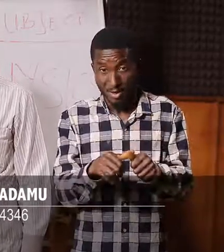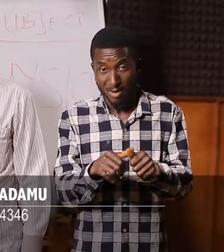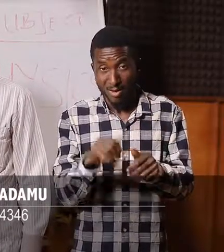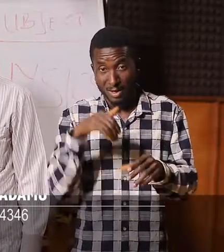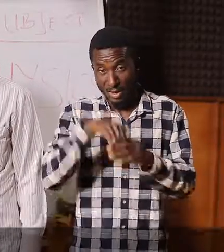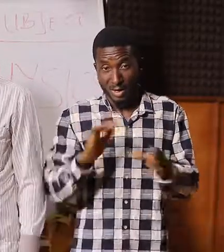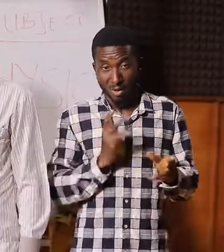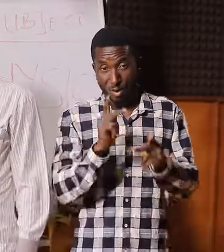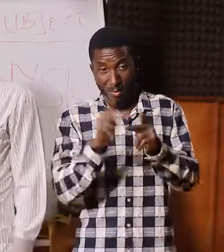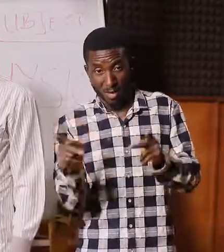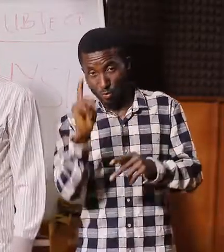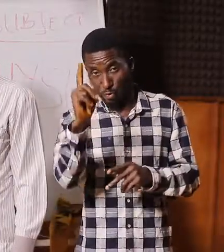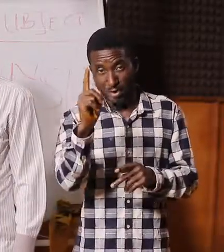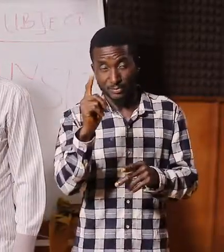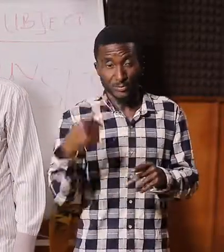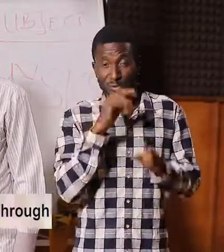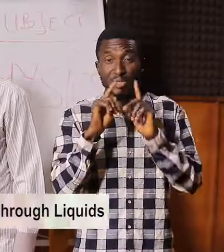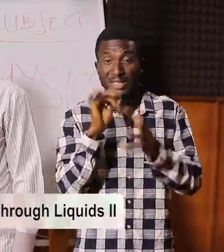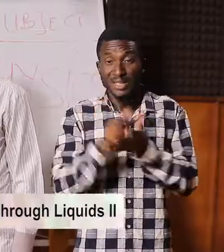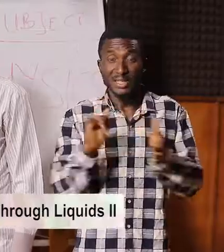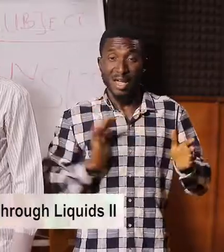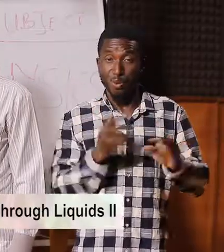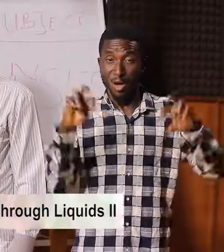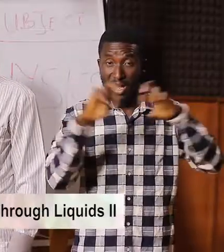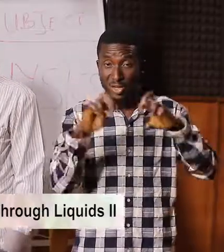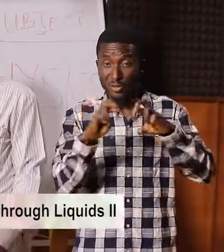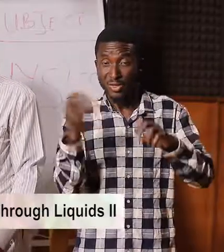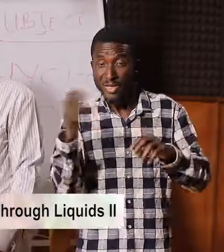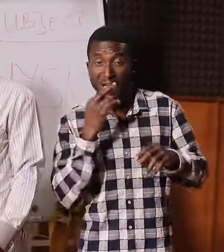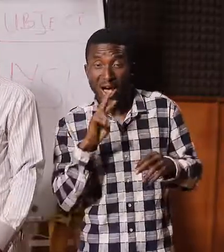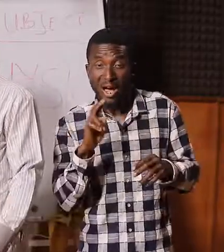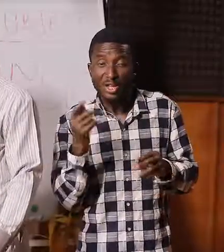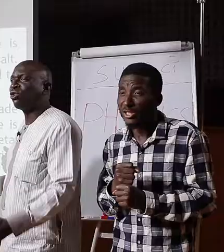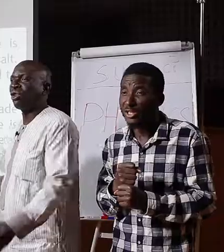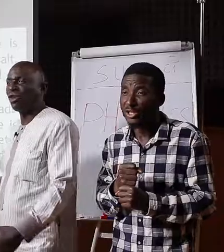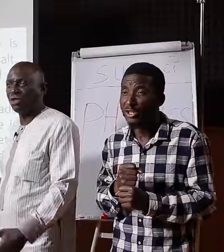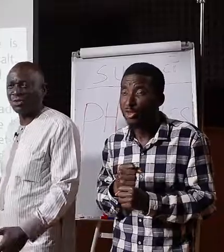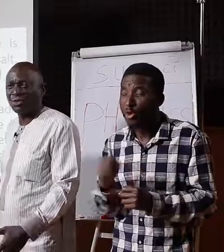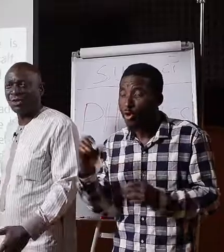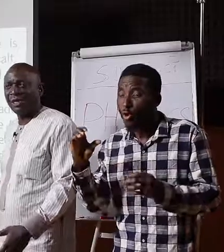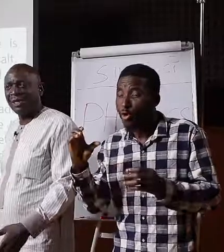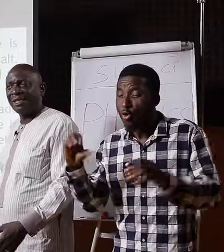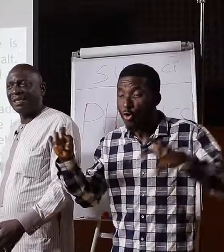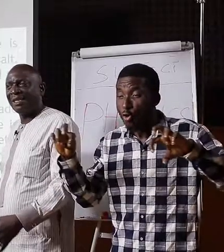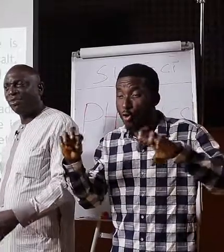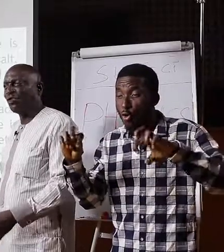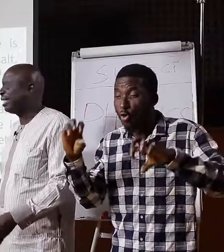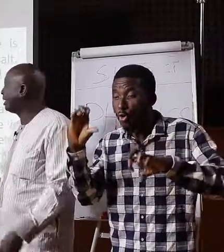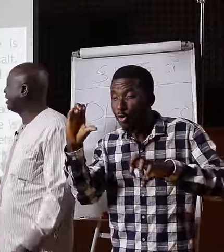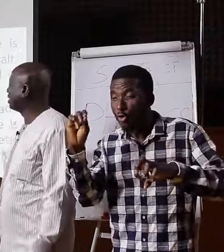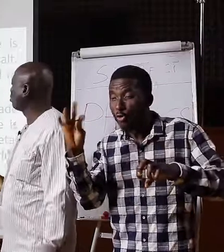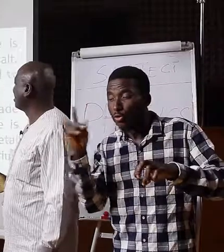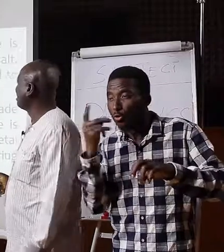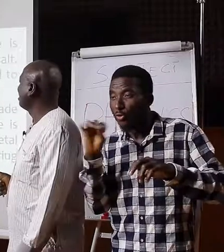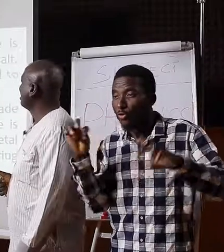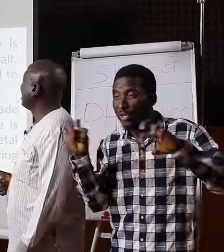part 1, we said electrodes, they are the solid conductors used in